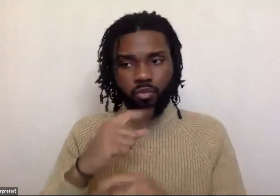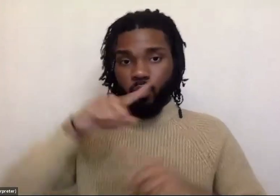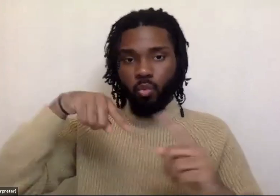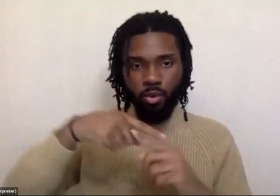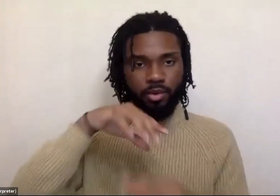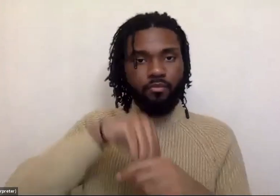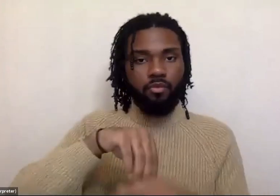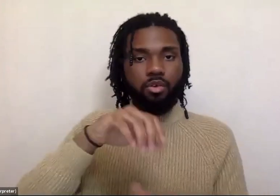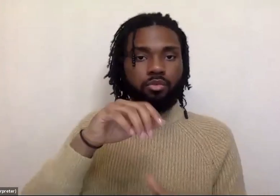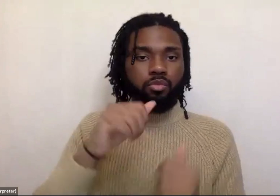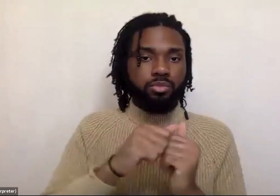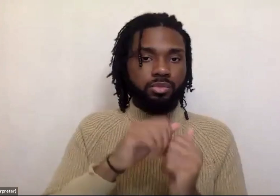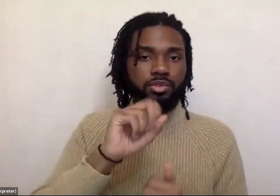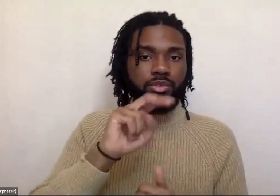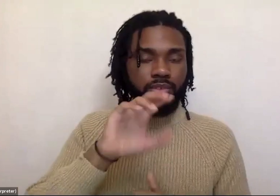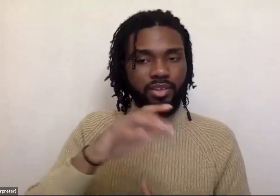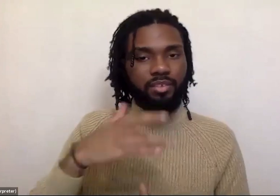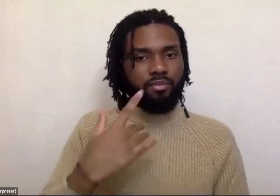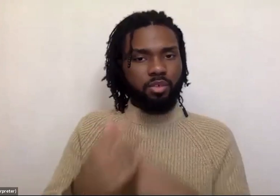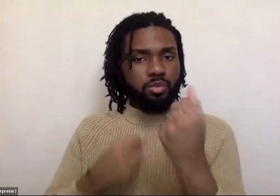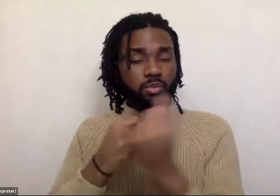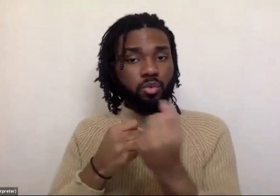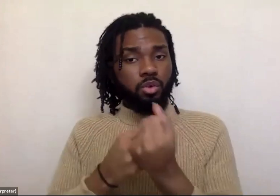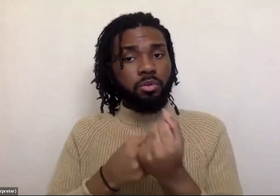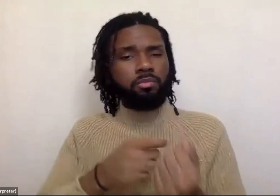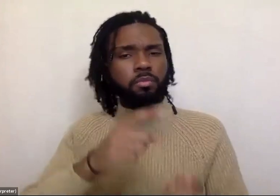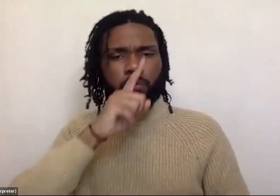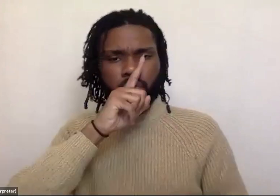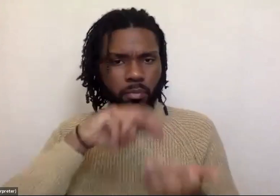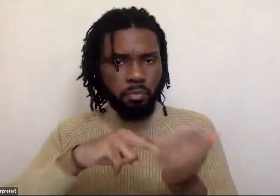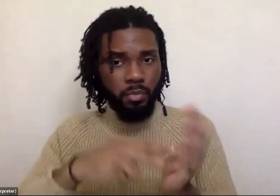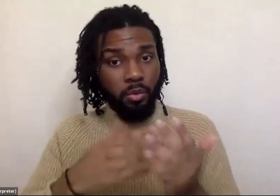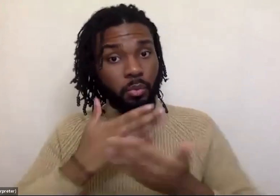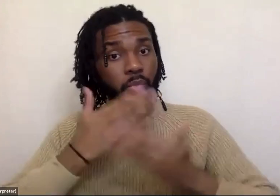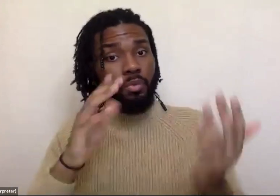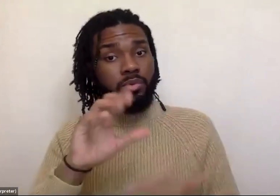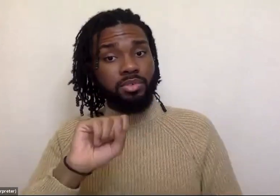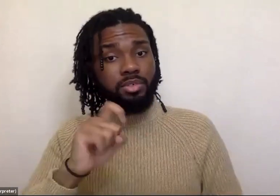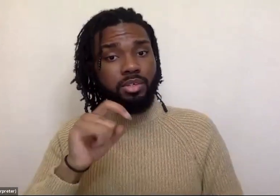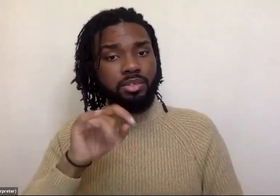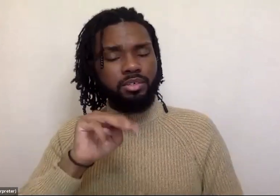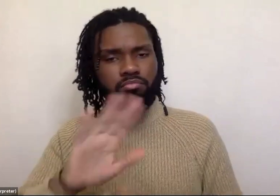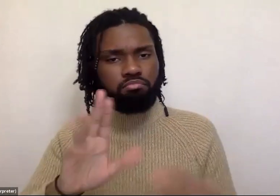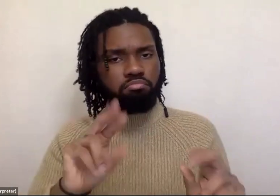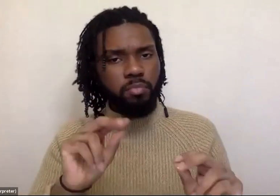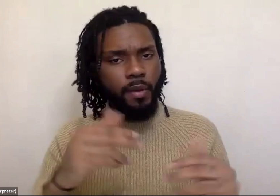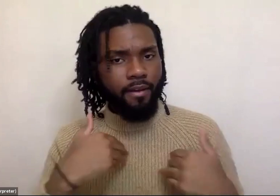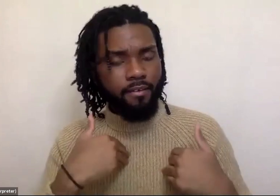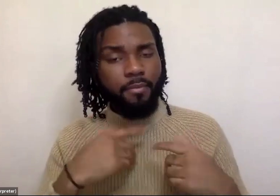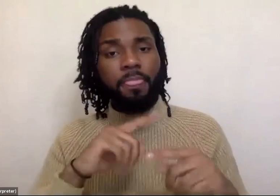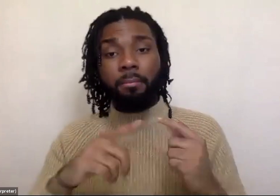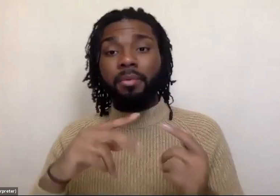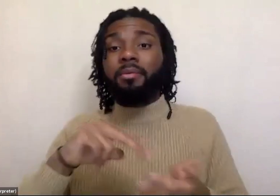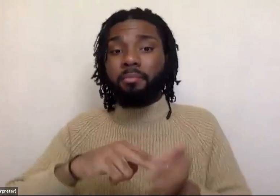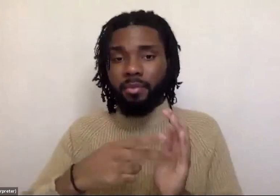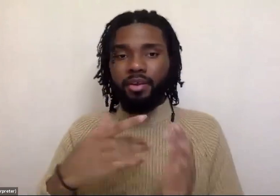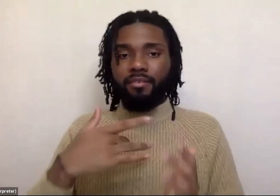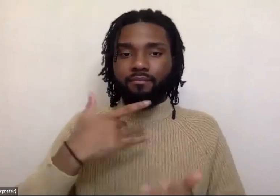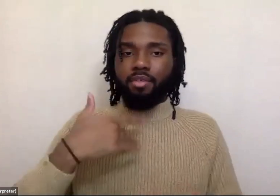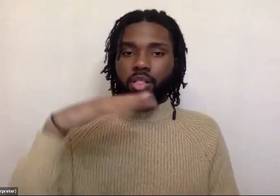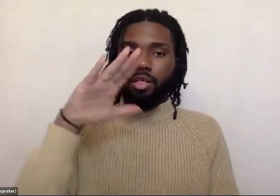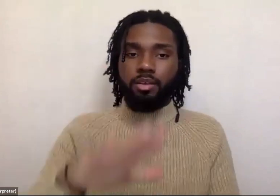supported. Didn't mean there was no sexism, just meant it was so less. And because we were